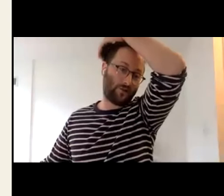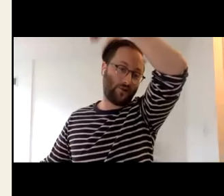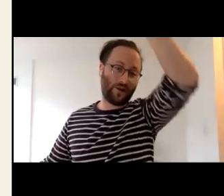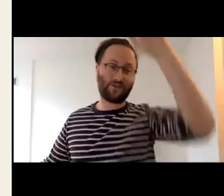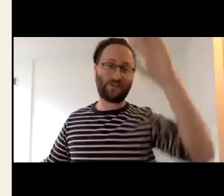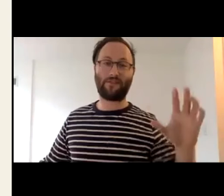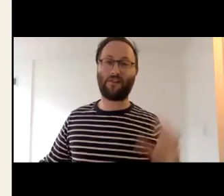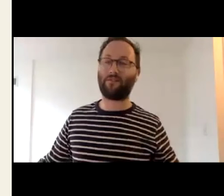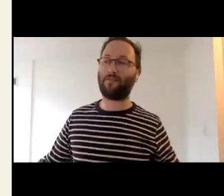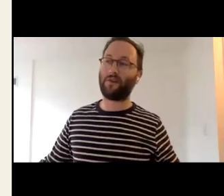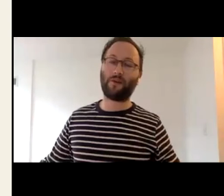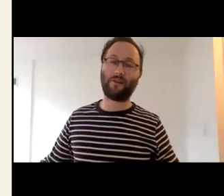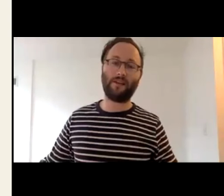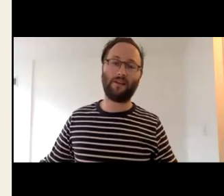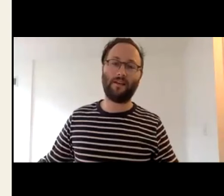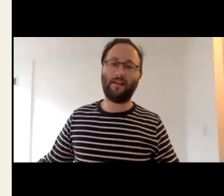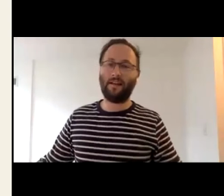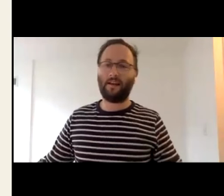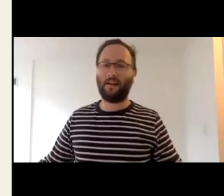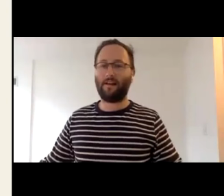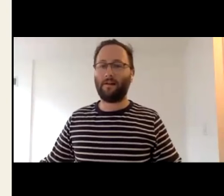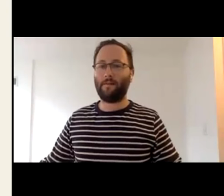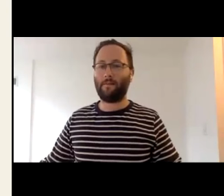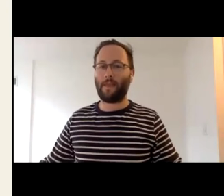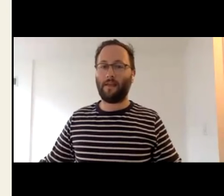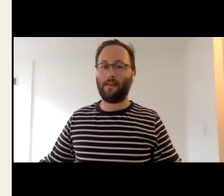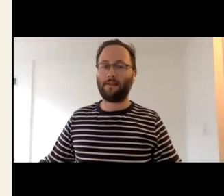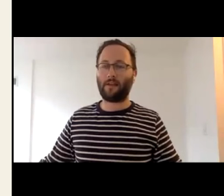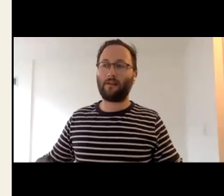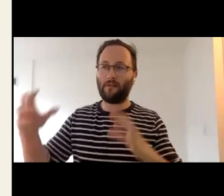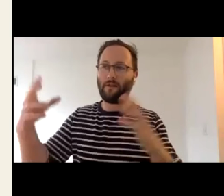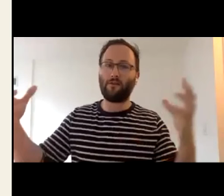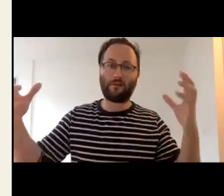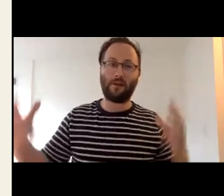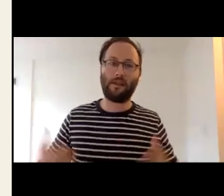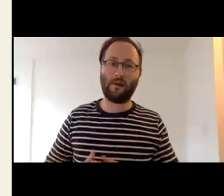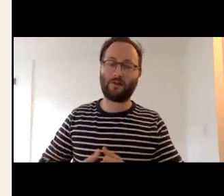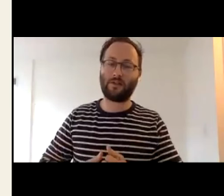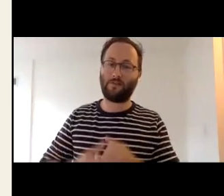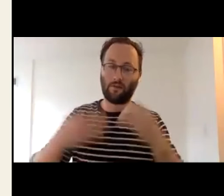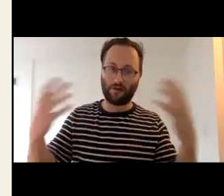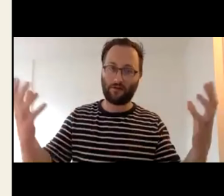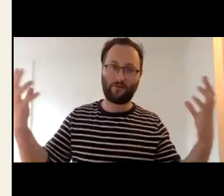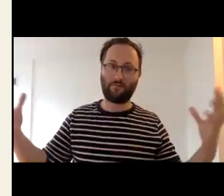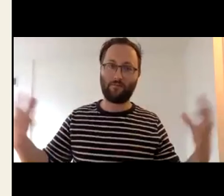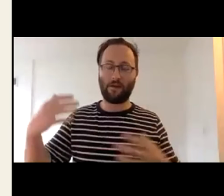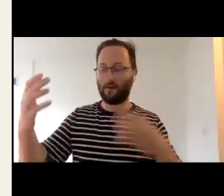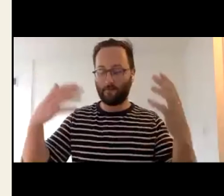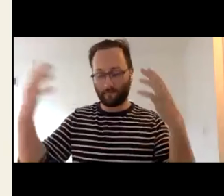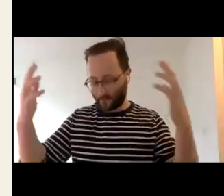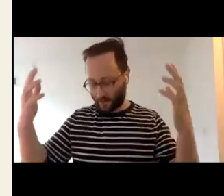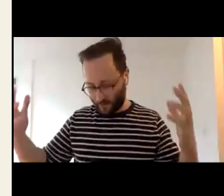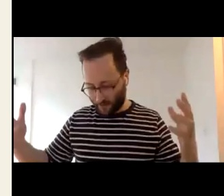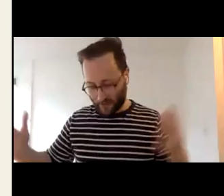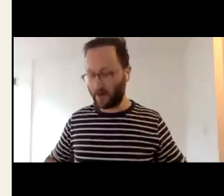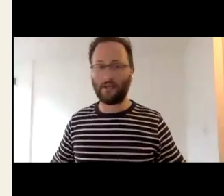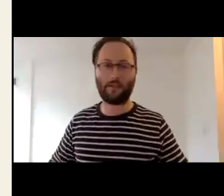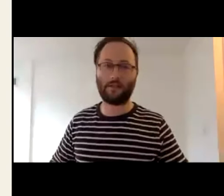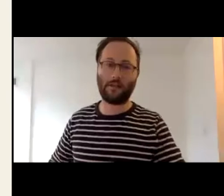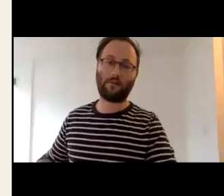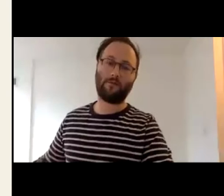and go through a lot of stuff here very quickly. And I'll give everyone sort of my email address if they want to sort of